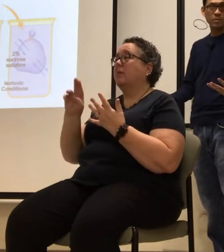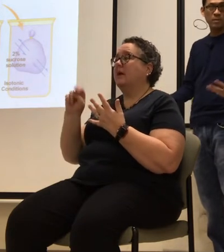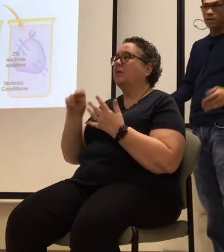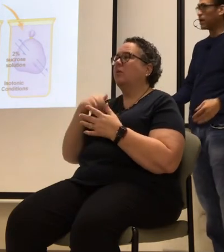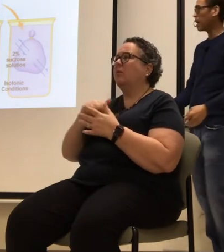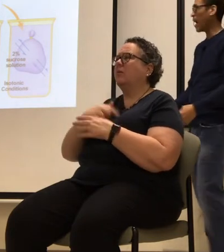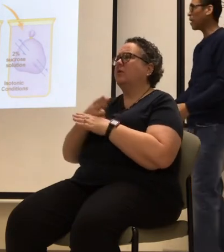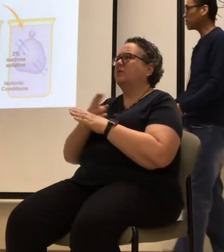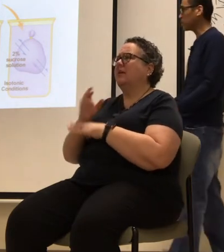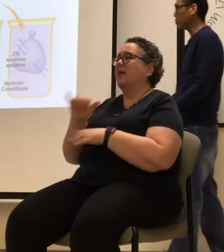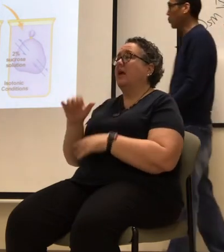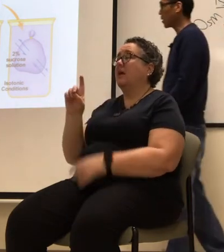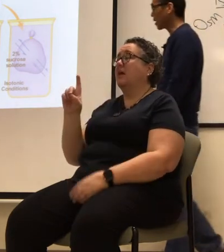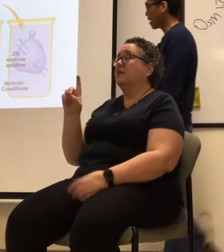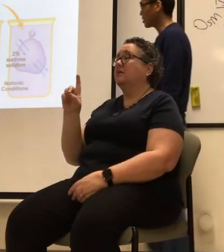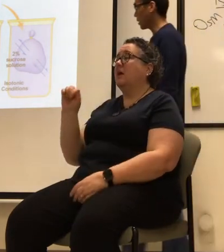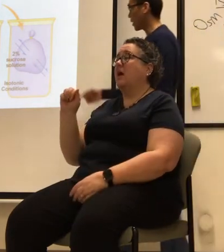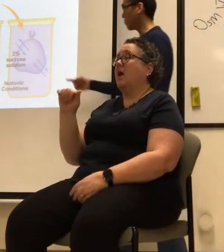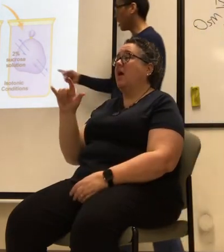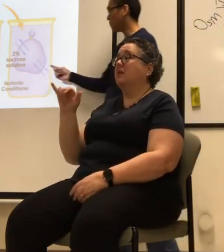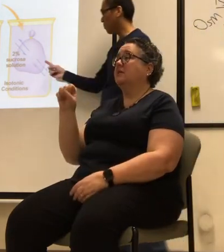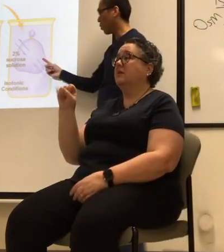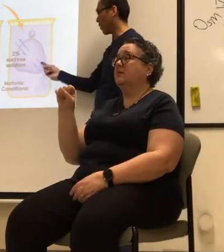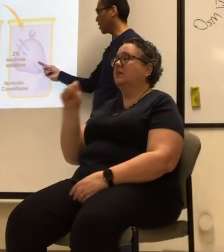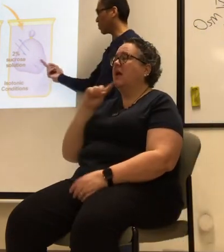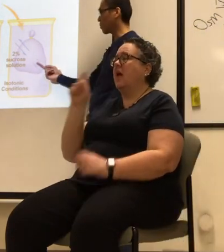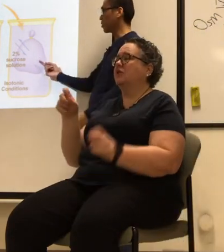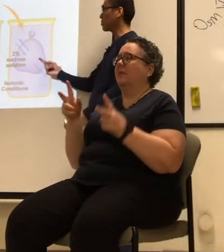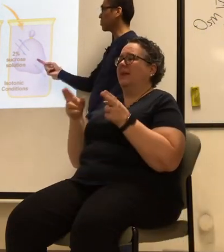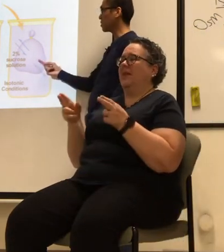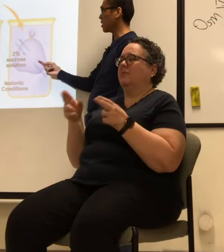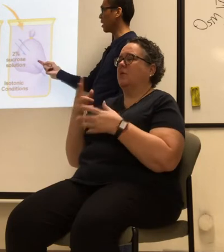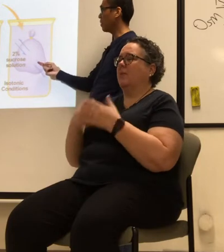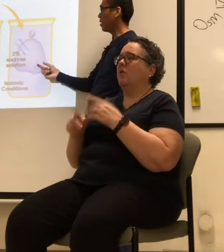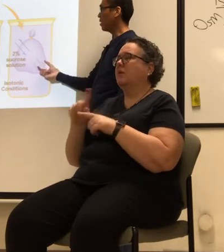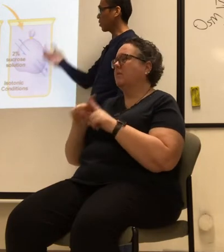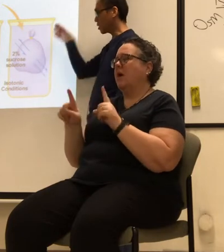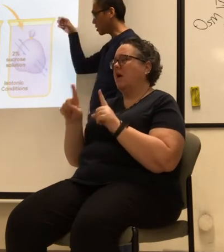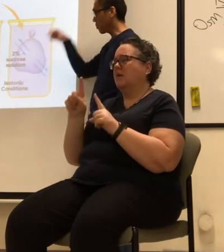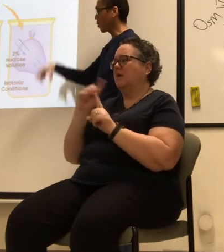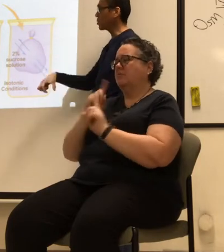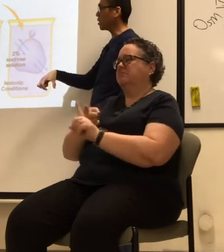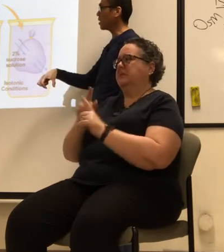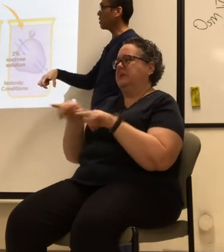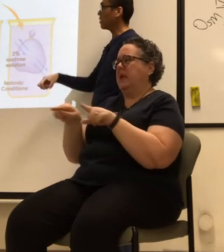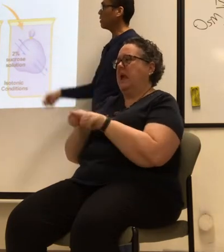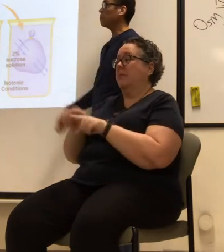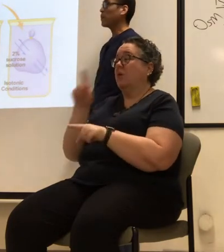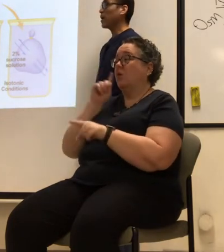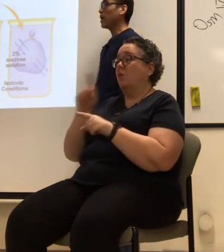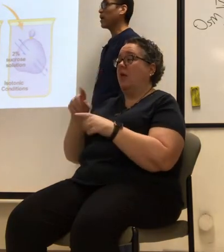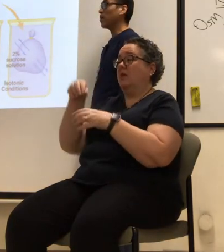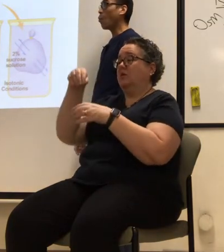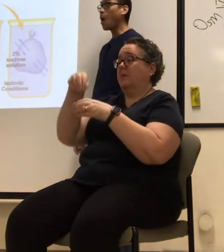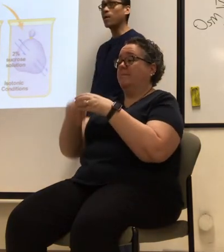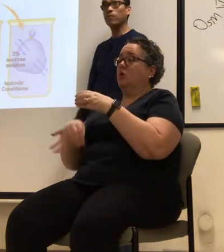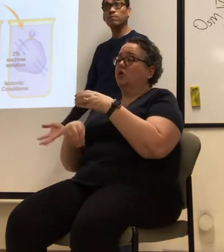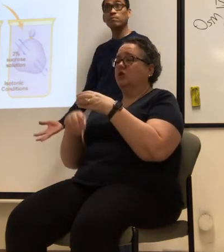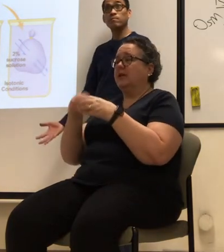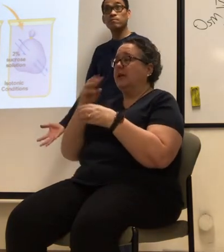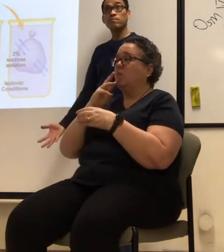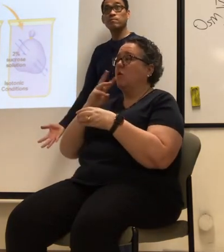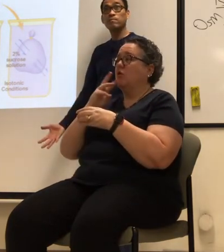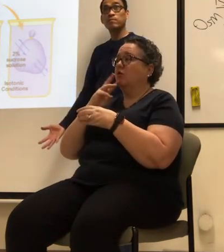solutes. In a dialysis tubing that has to be clamped off on both ends. But the principle's the same. You're gonna submerge it in